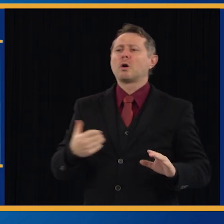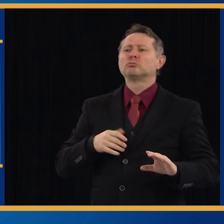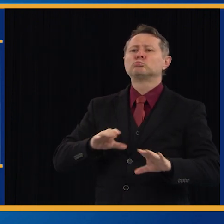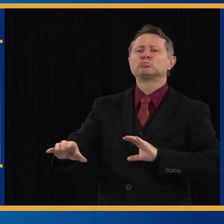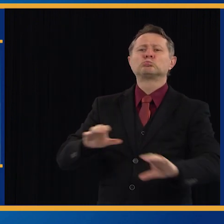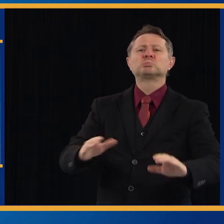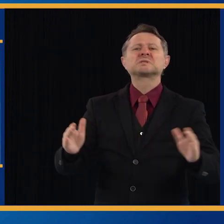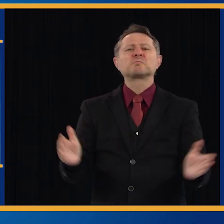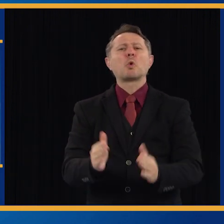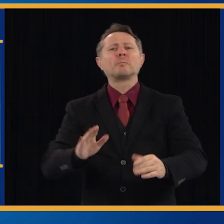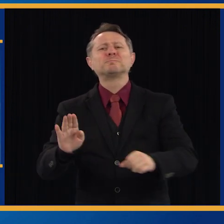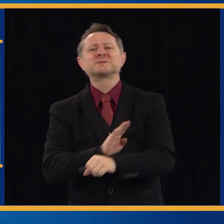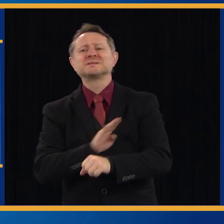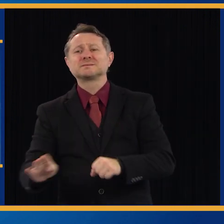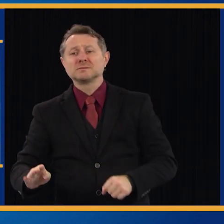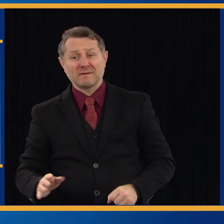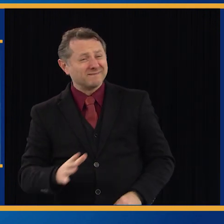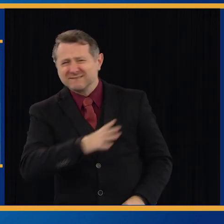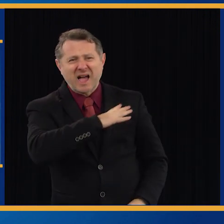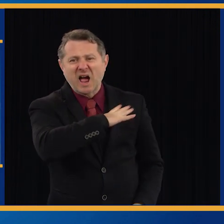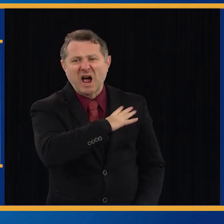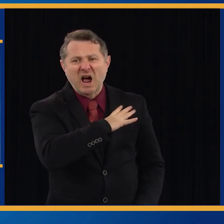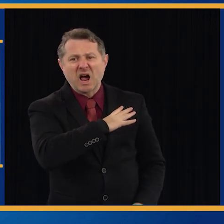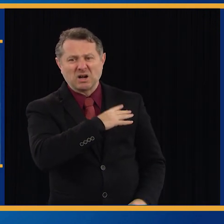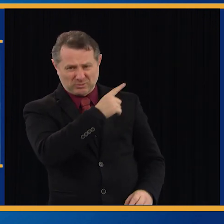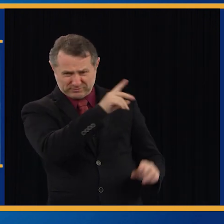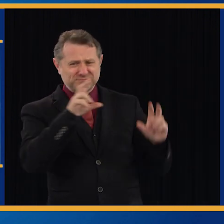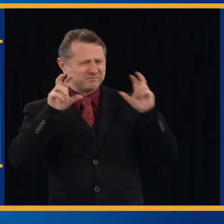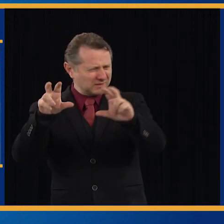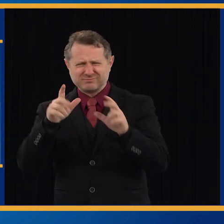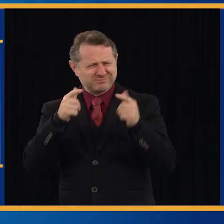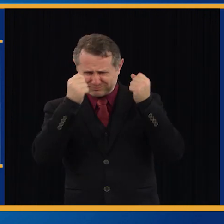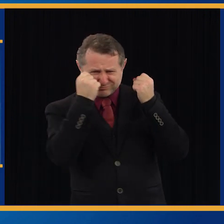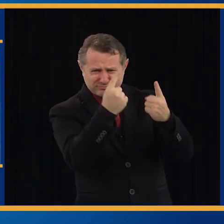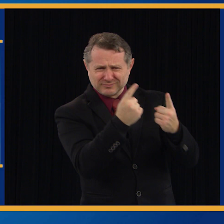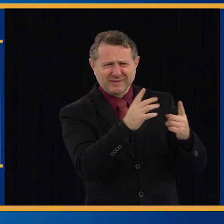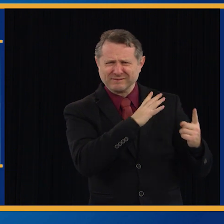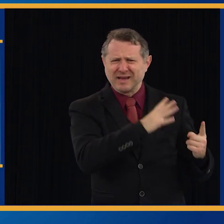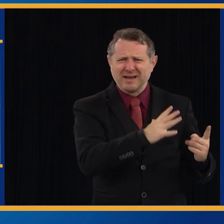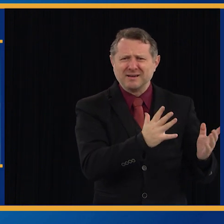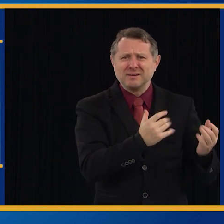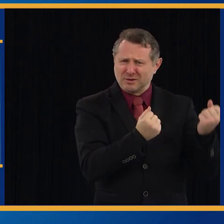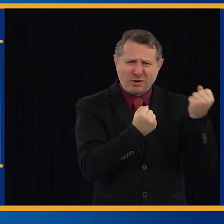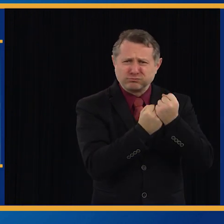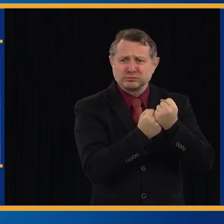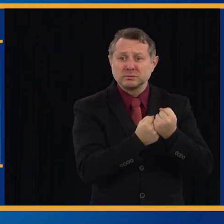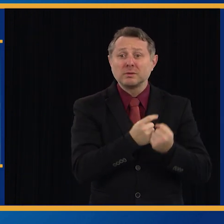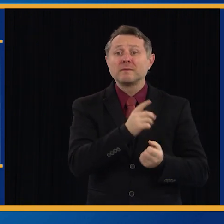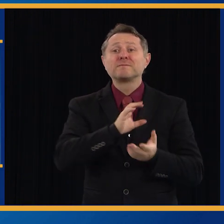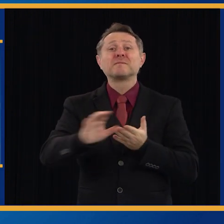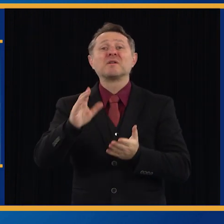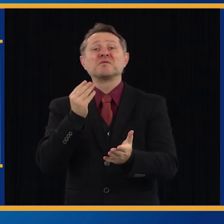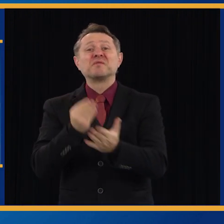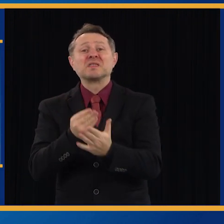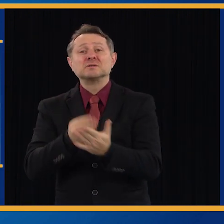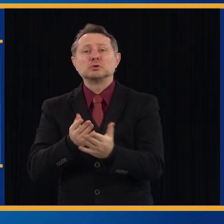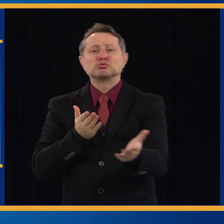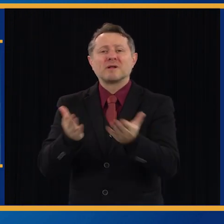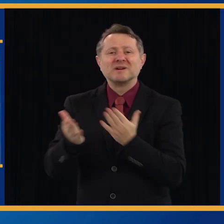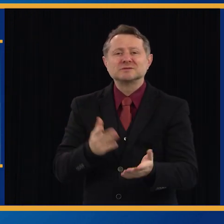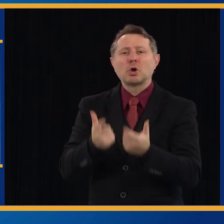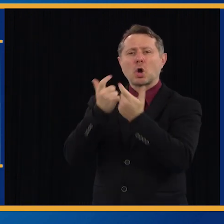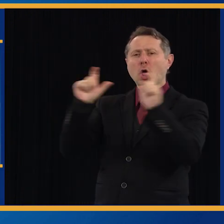great. You should fund small businesses. And they want to fund financial services and large corporations